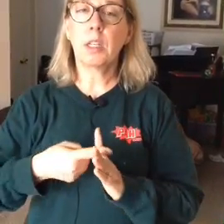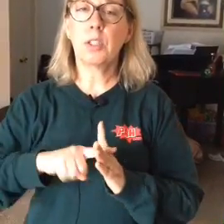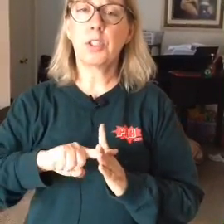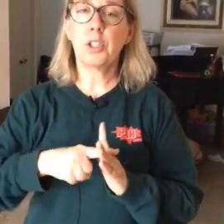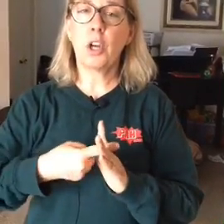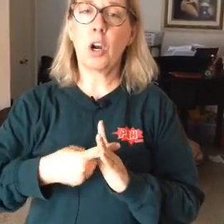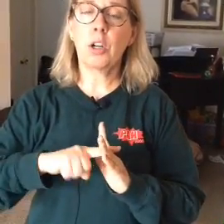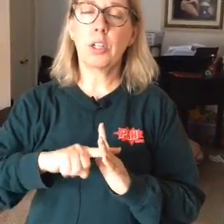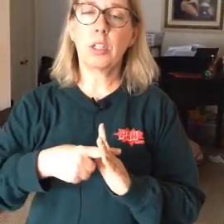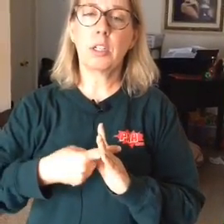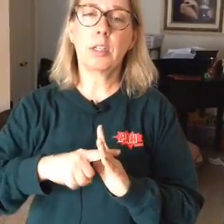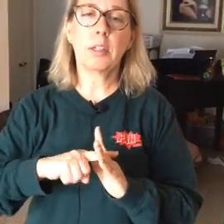start,